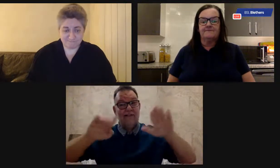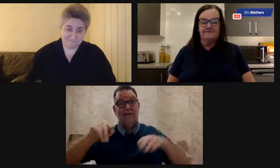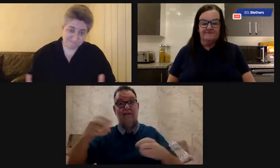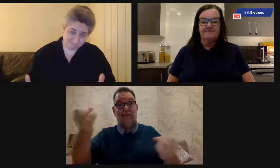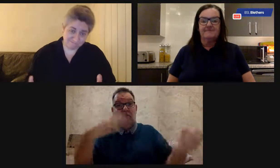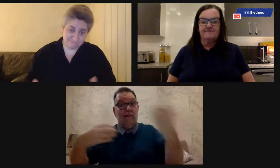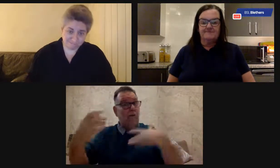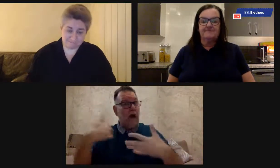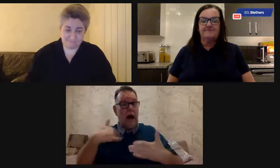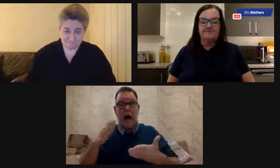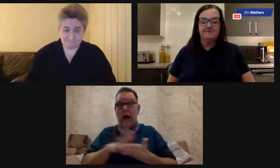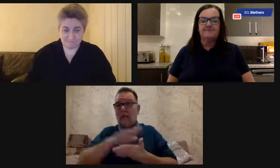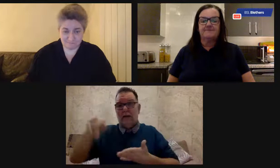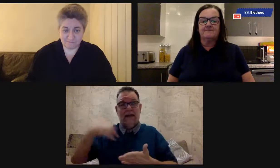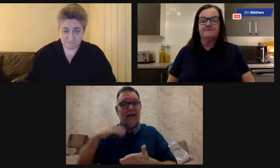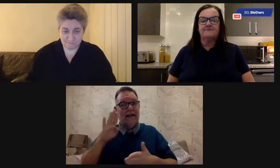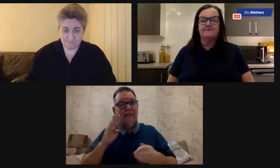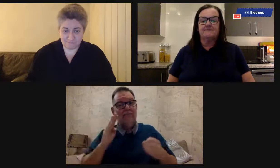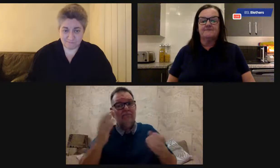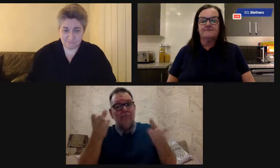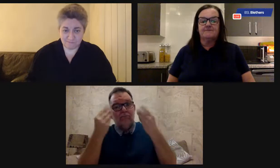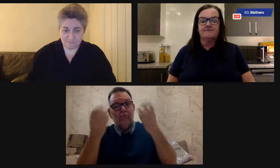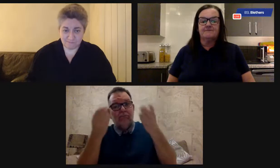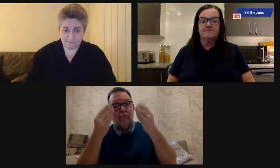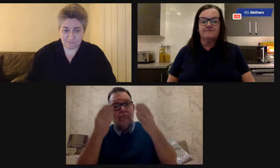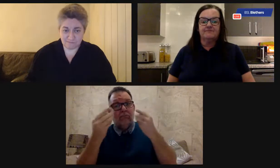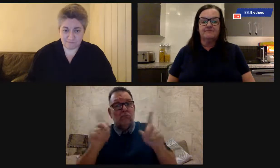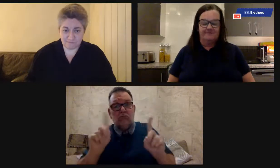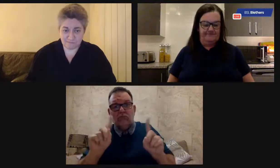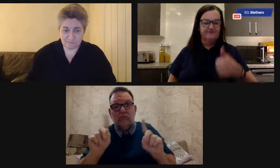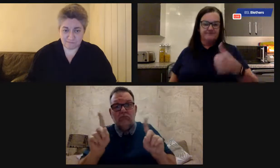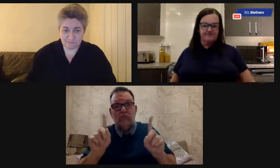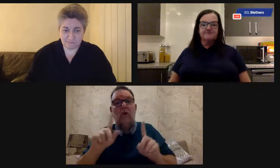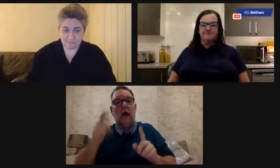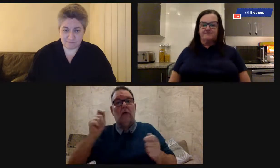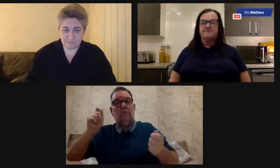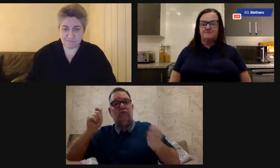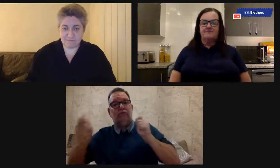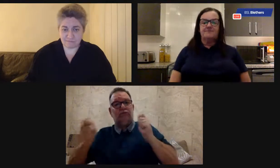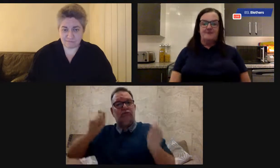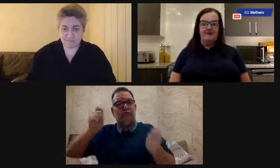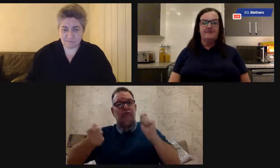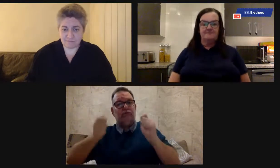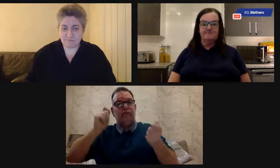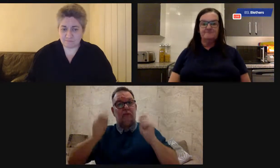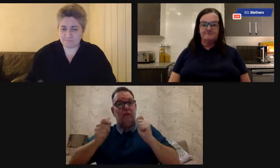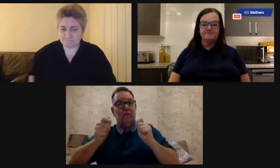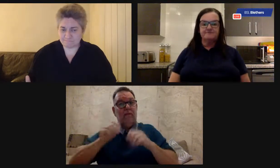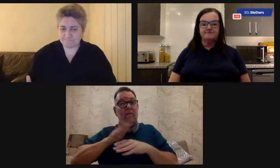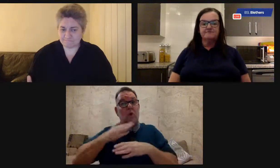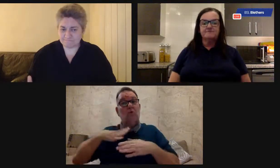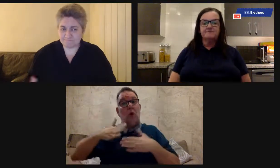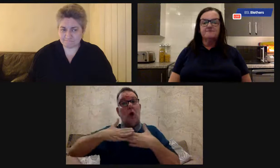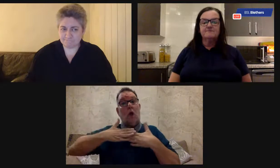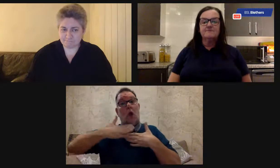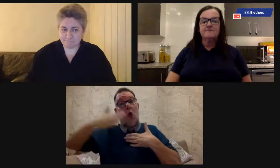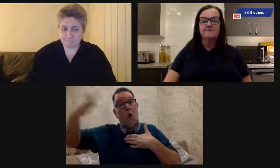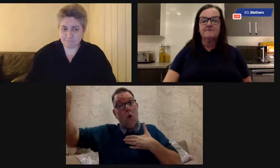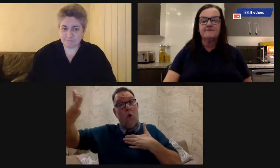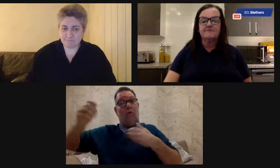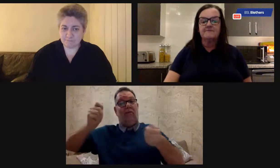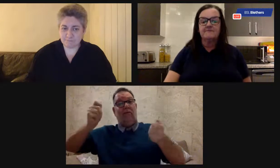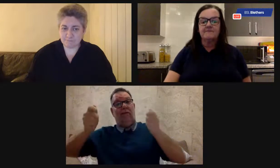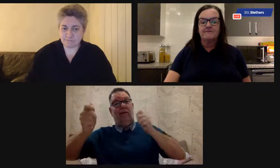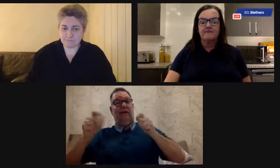want. It's their holiday. And we are happy and more than prepared to sit down and listen and adapt